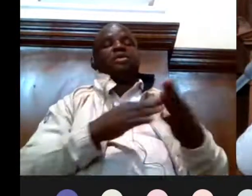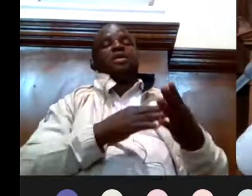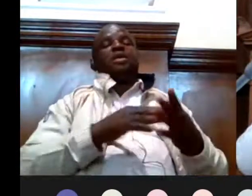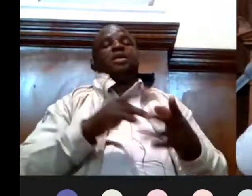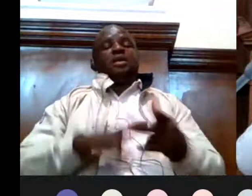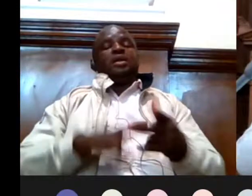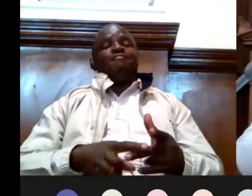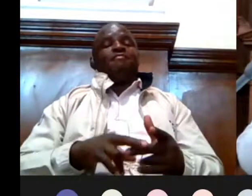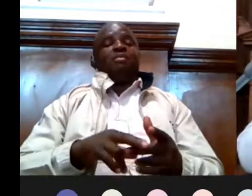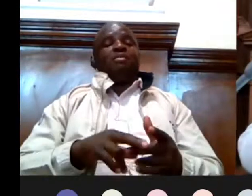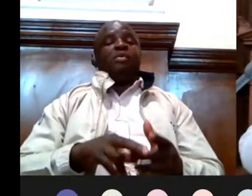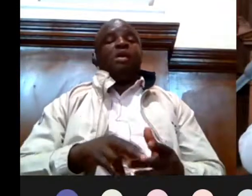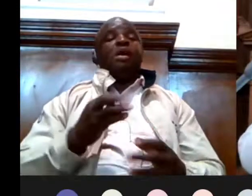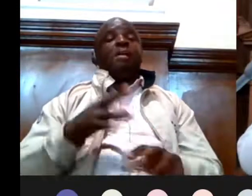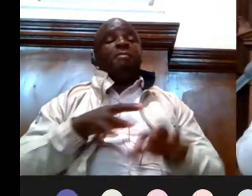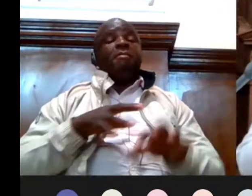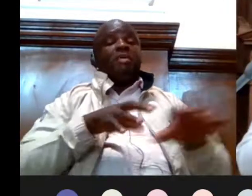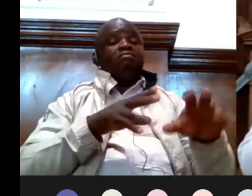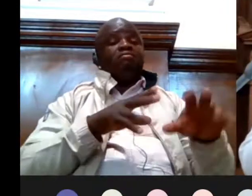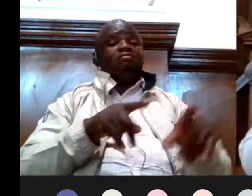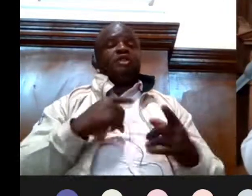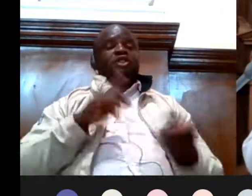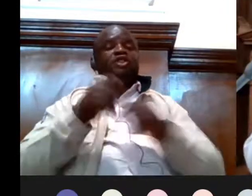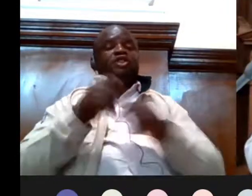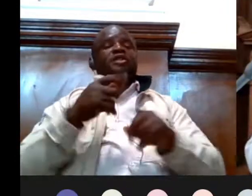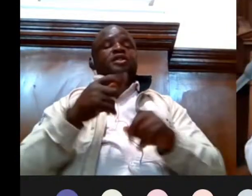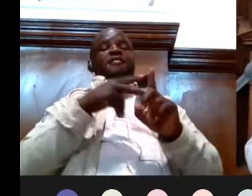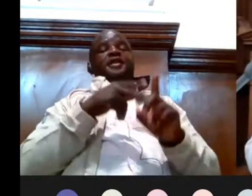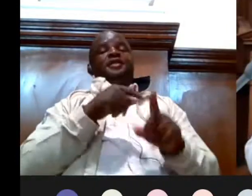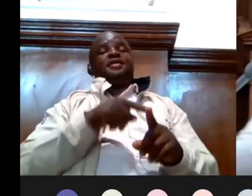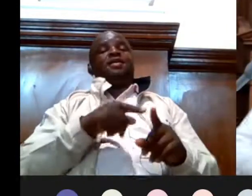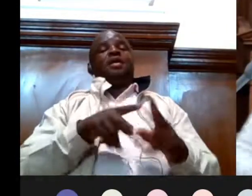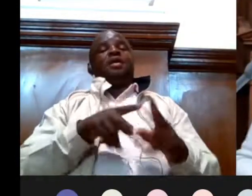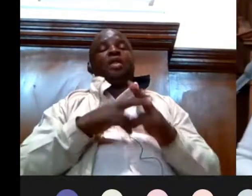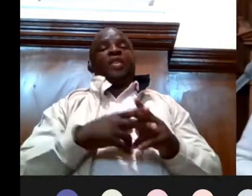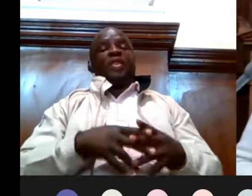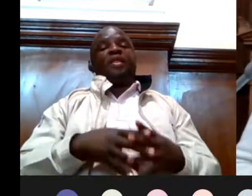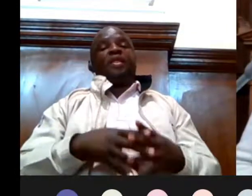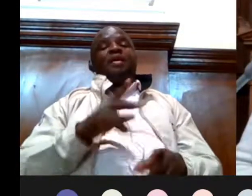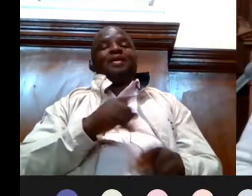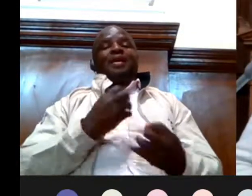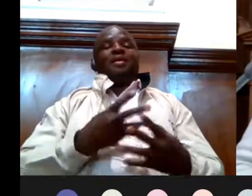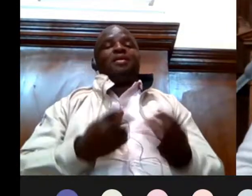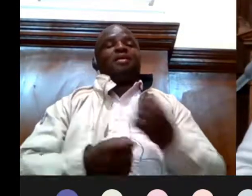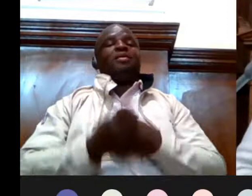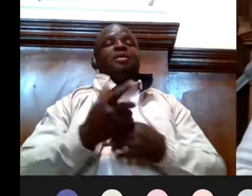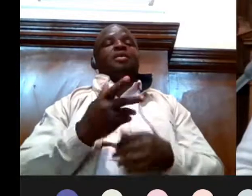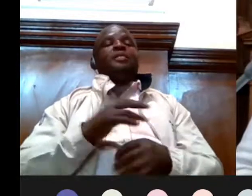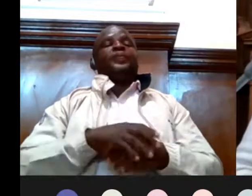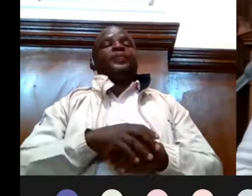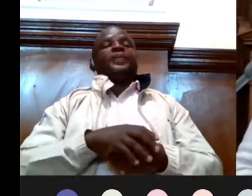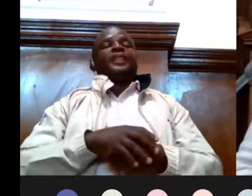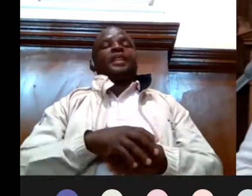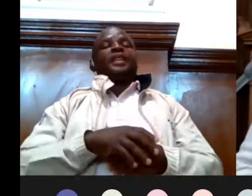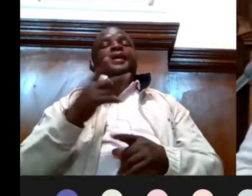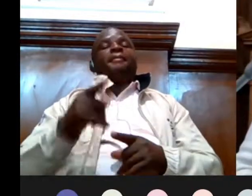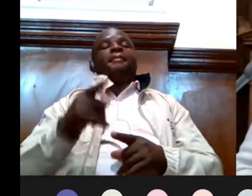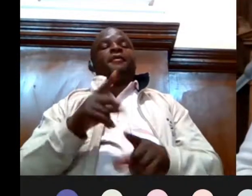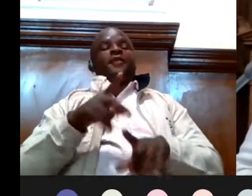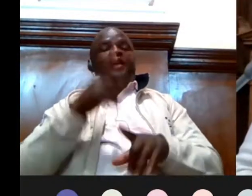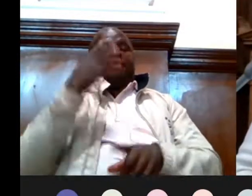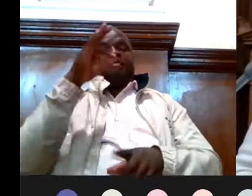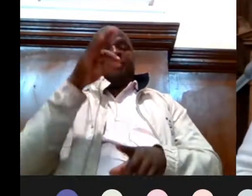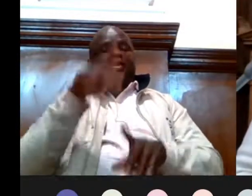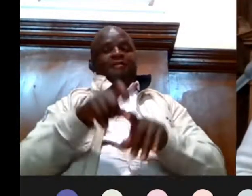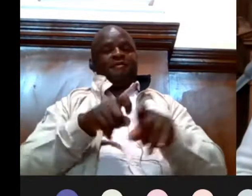sites. And when these protests become violent, it is mostly because of the lack of an appropriate